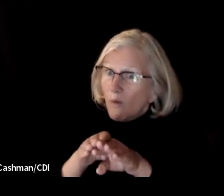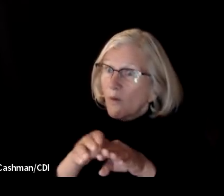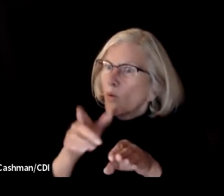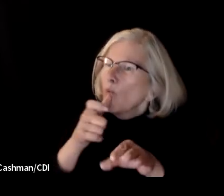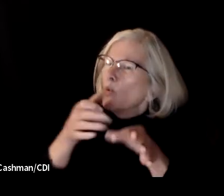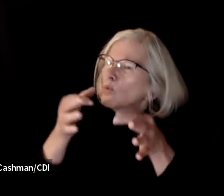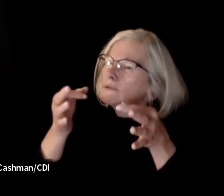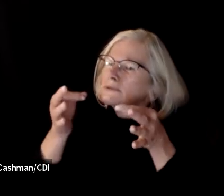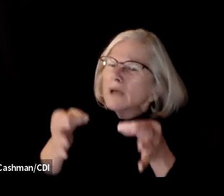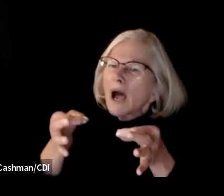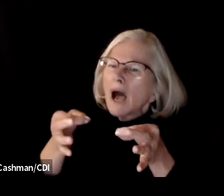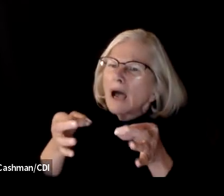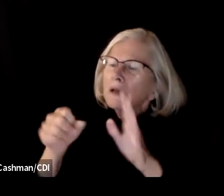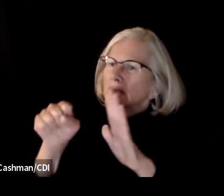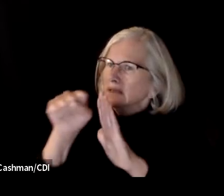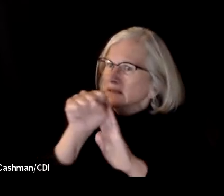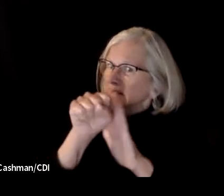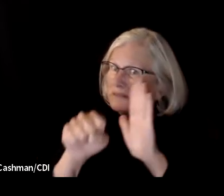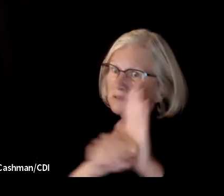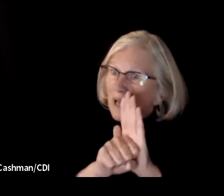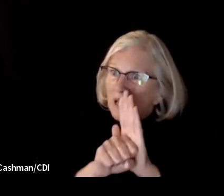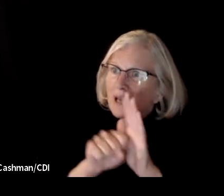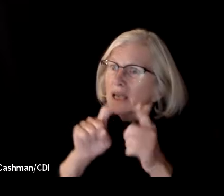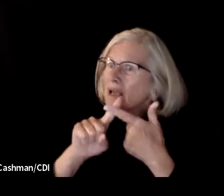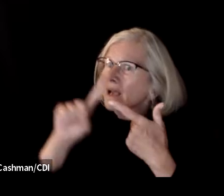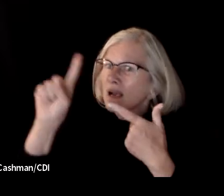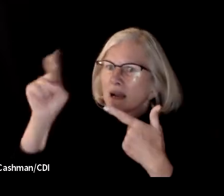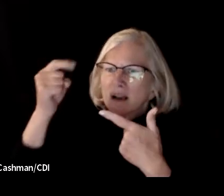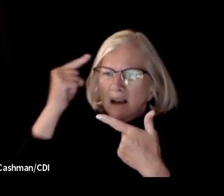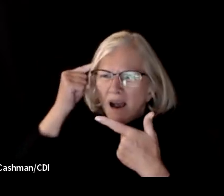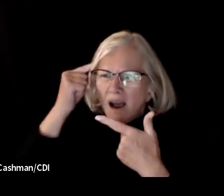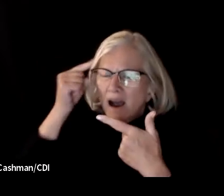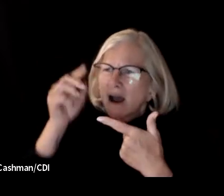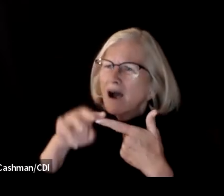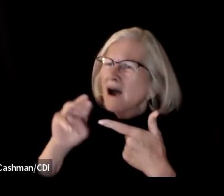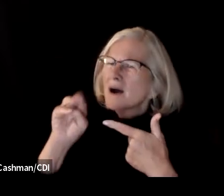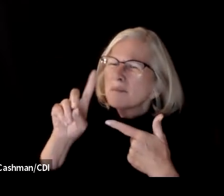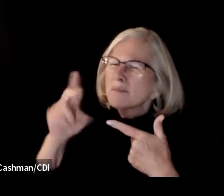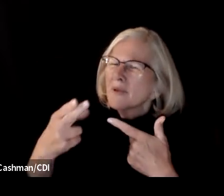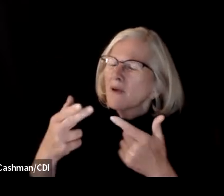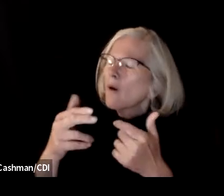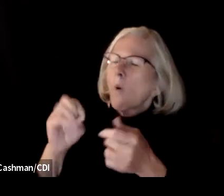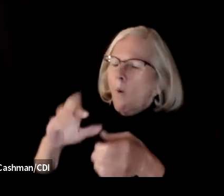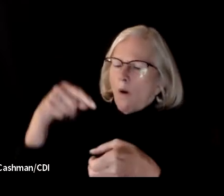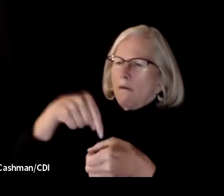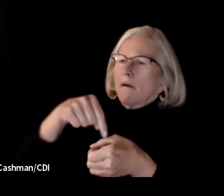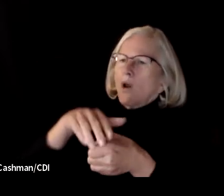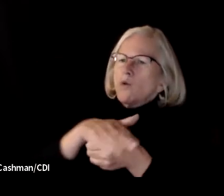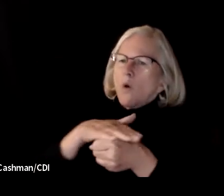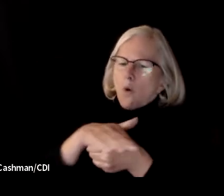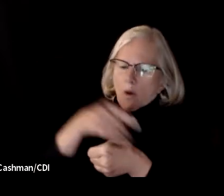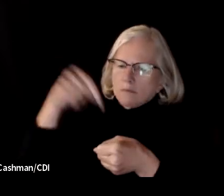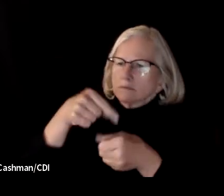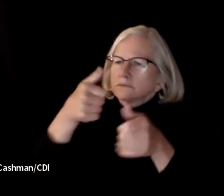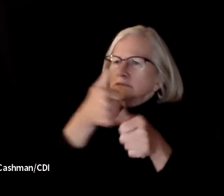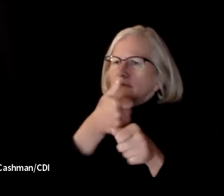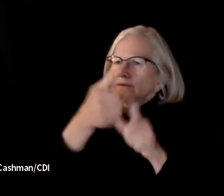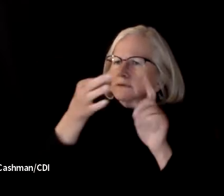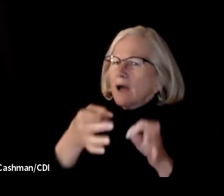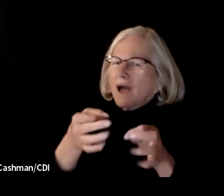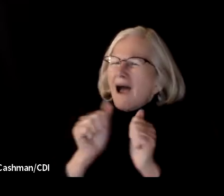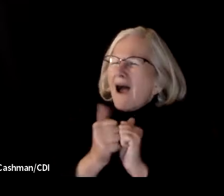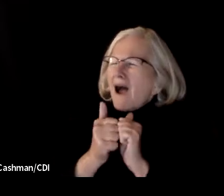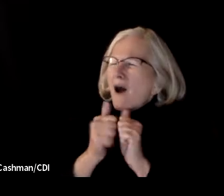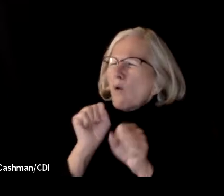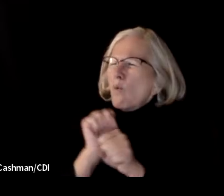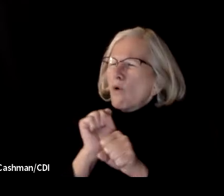will the governor, MDH, will they have more of a say about schools potentially closing if necessary